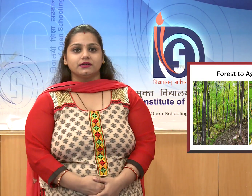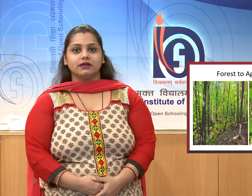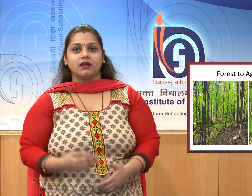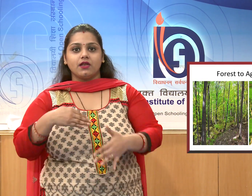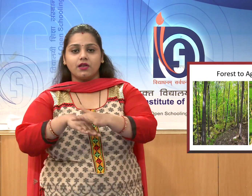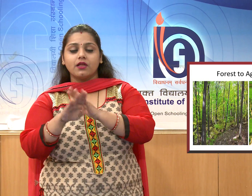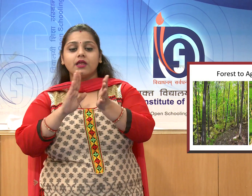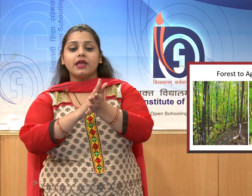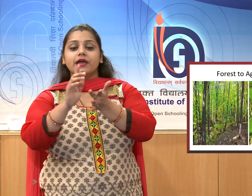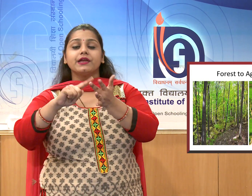which were hitherto